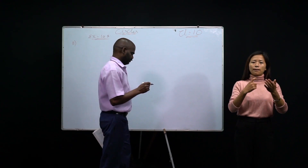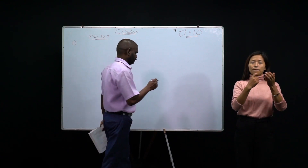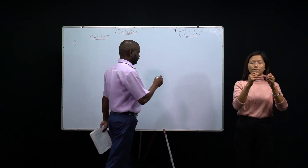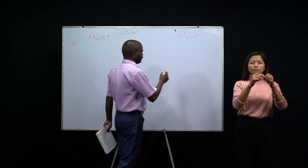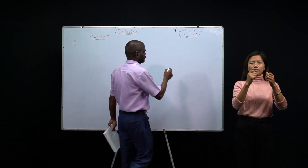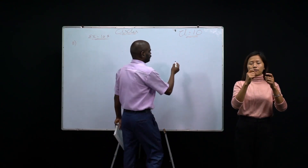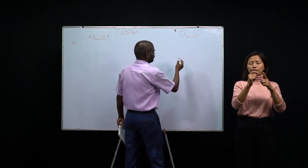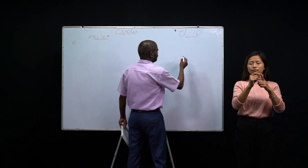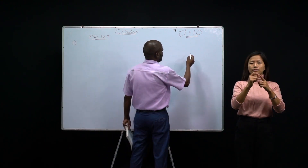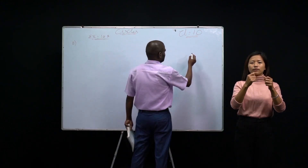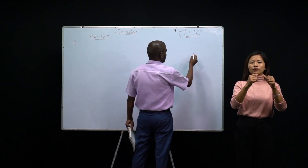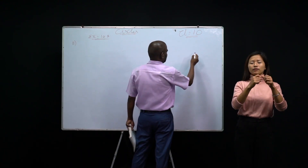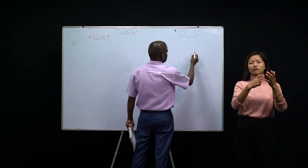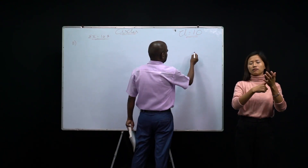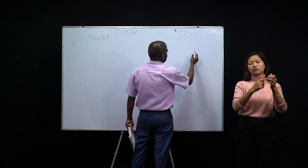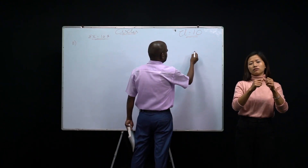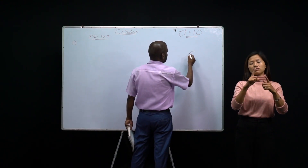parallelogram